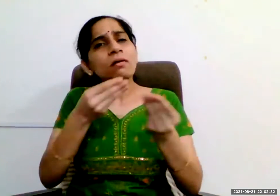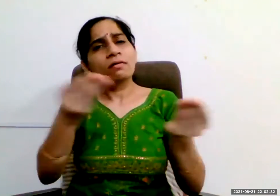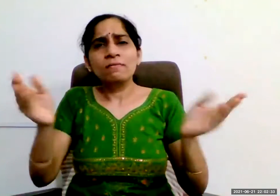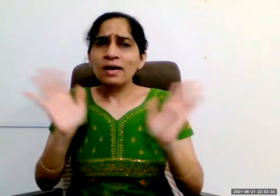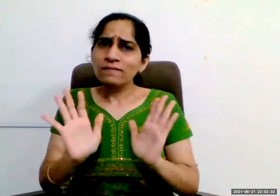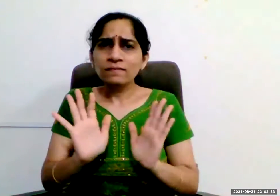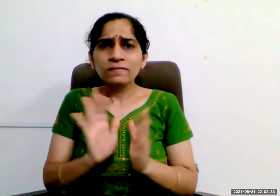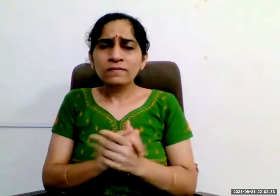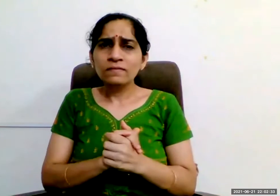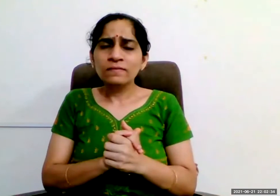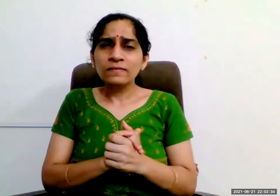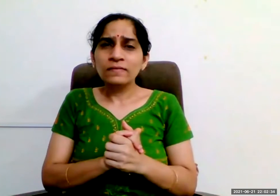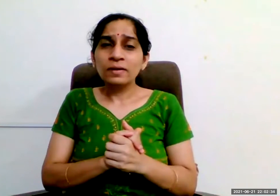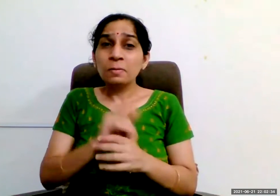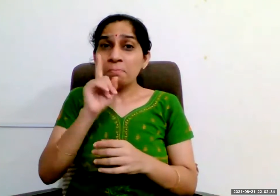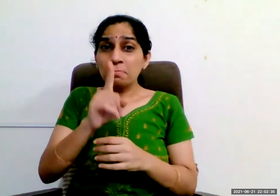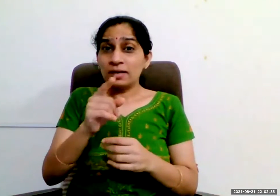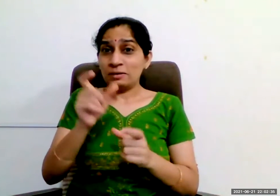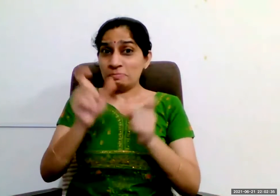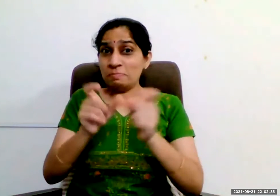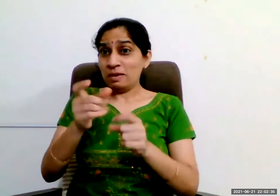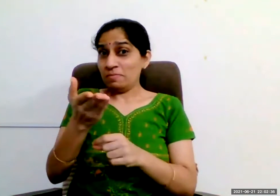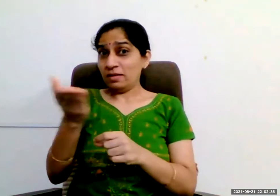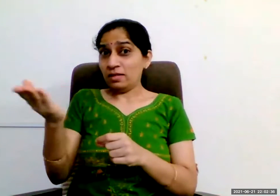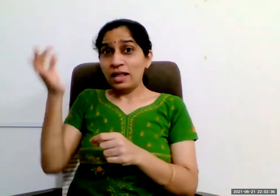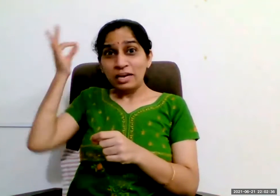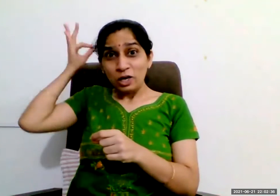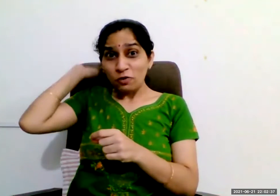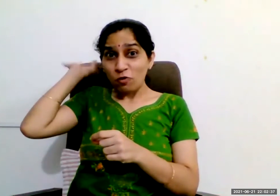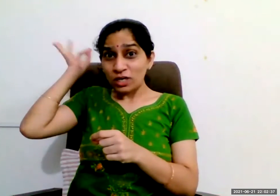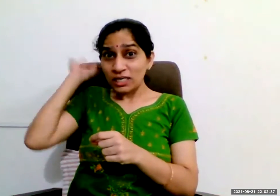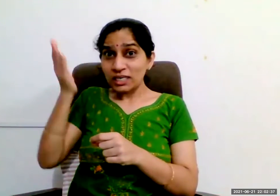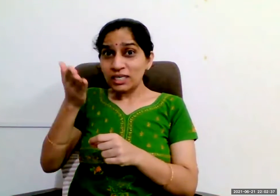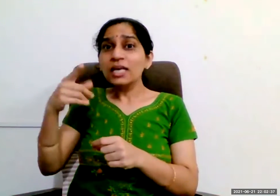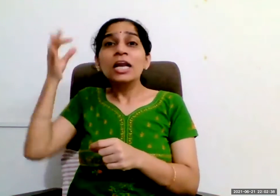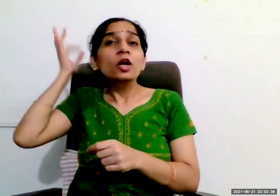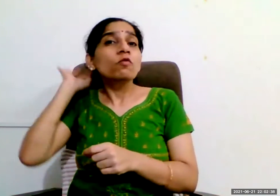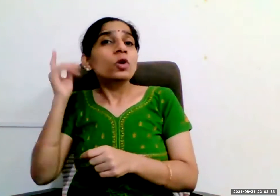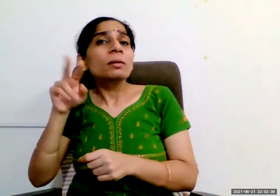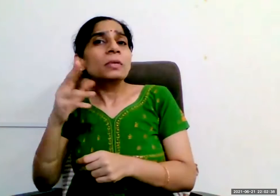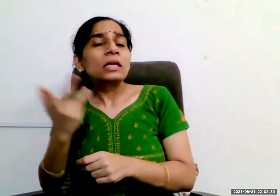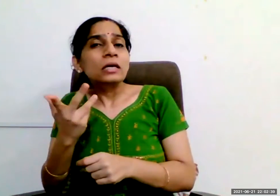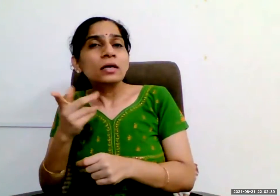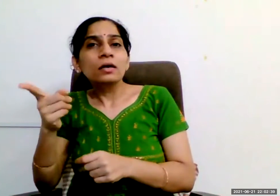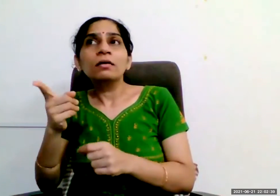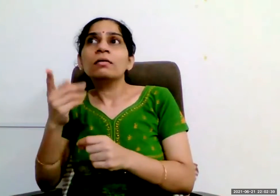accept that Krishna is the Supreme Lord and my only shelter is Krishna.